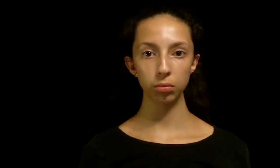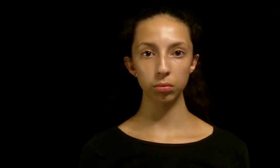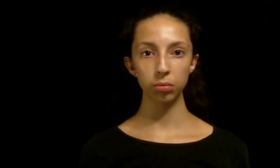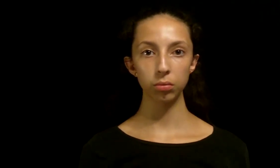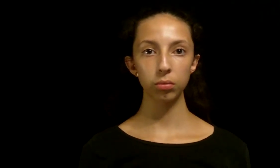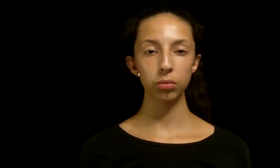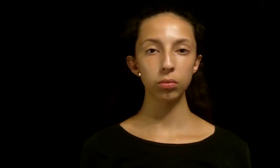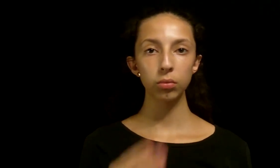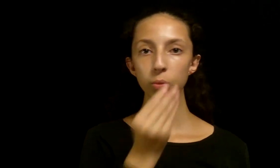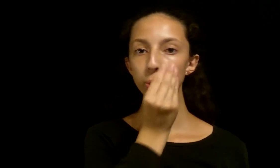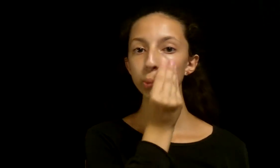we have napkin.